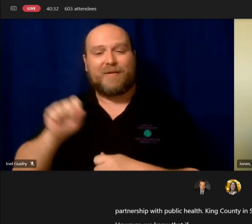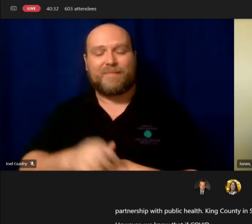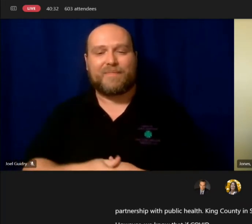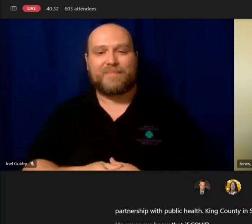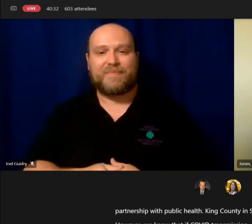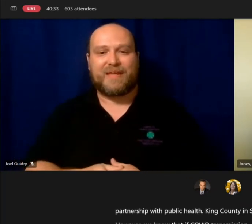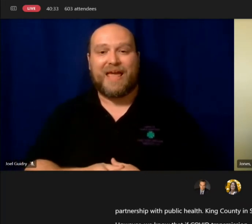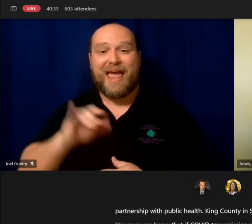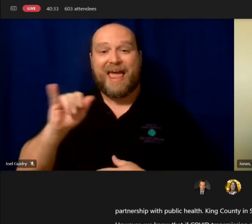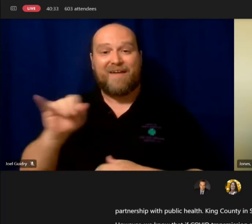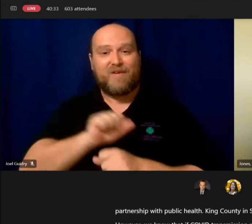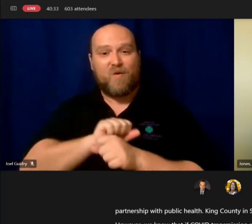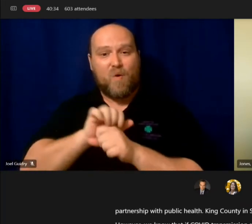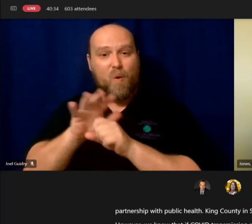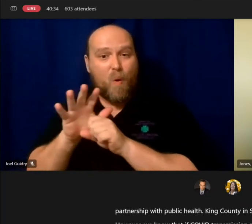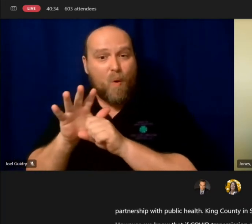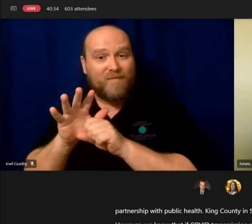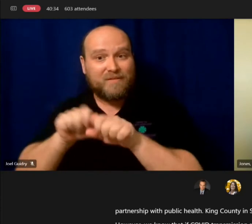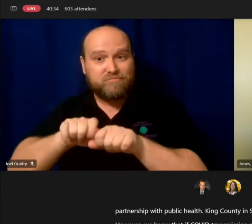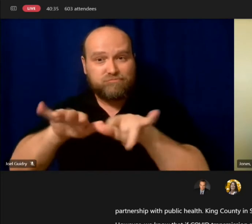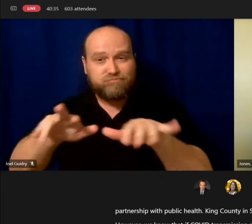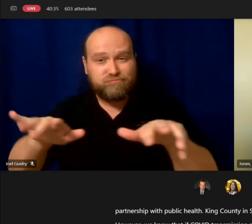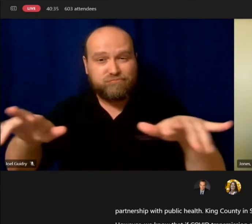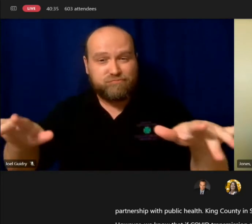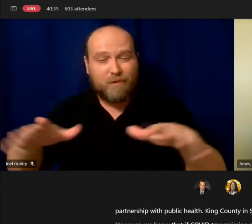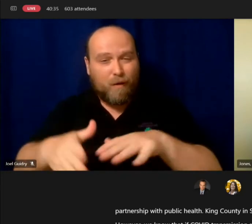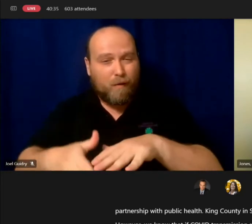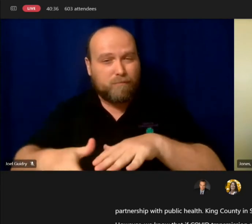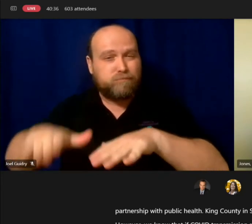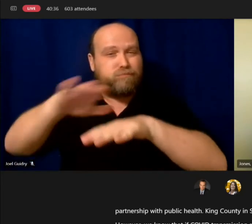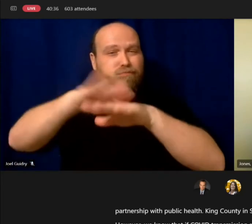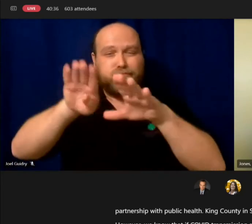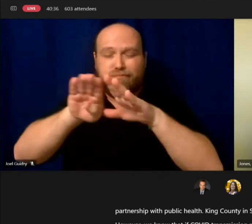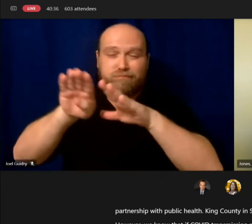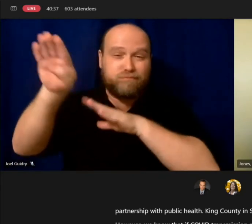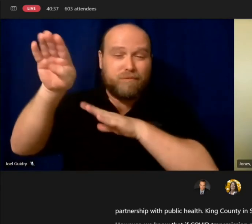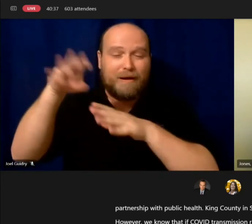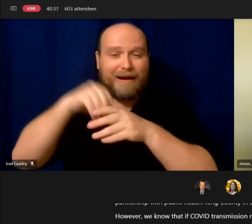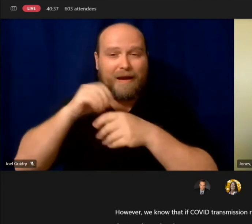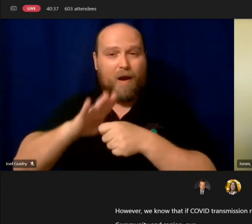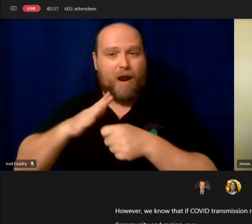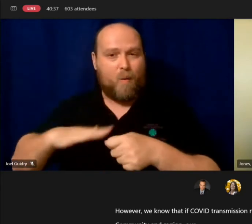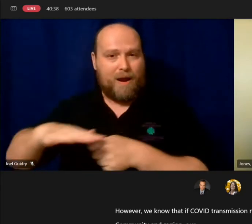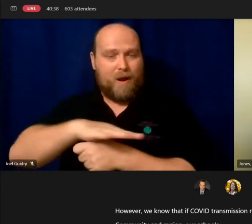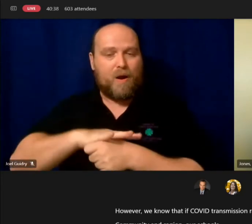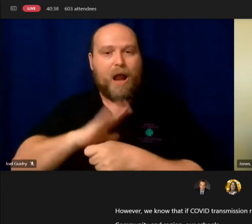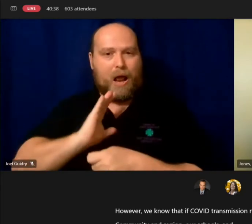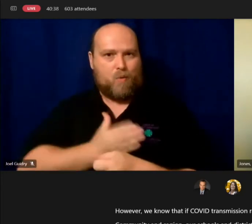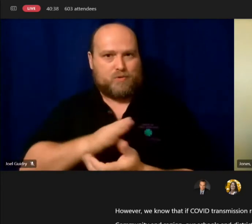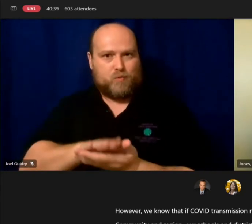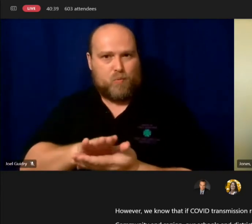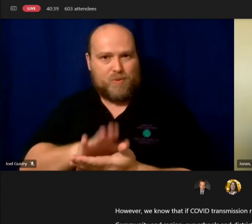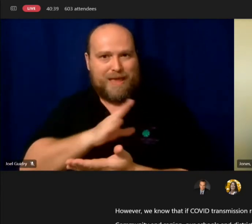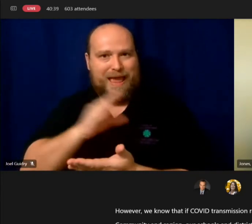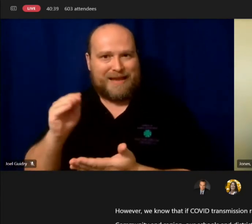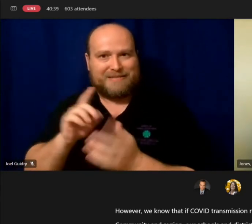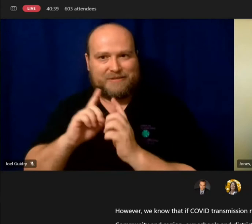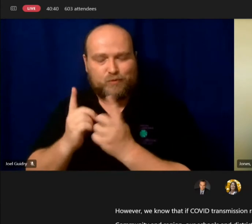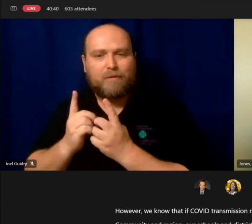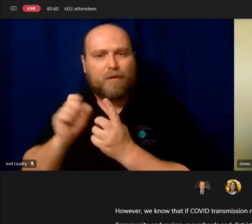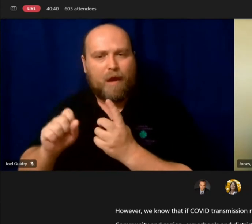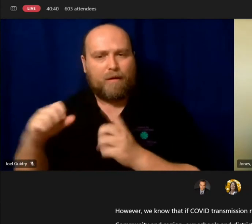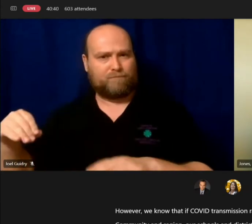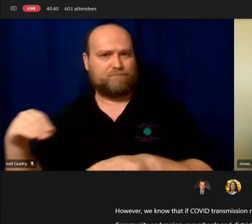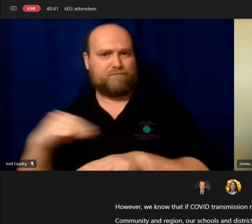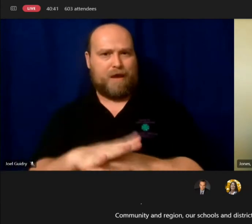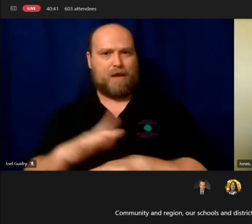increase significantly in our community and region, our schools and district could be affected. I also want to recognize the